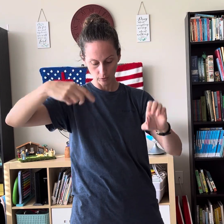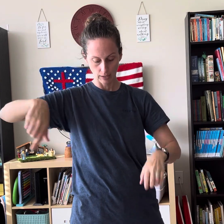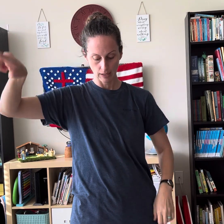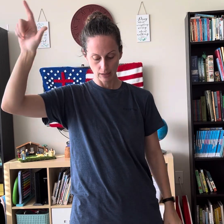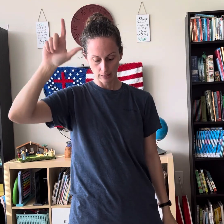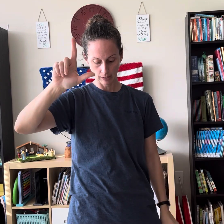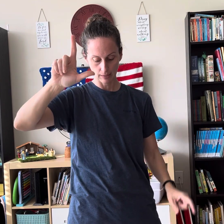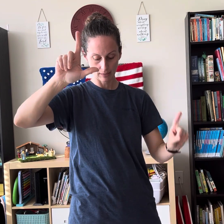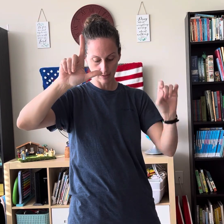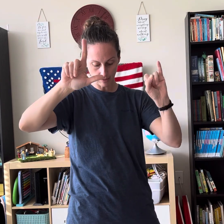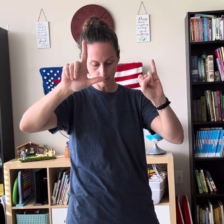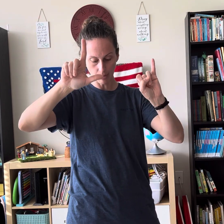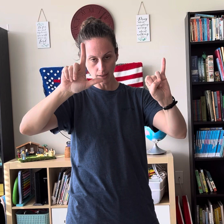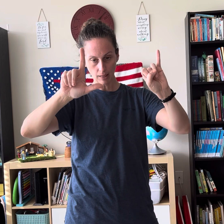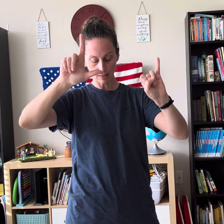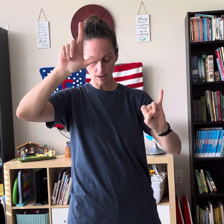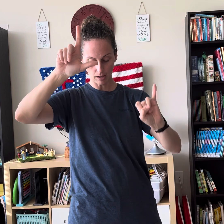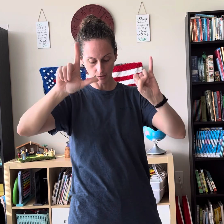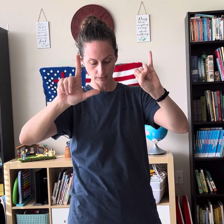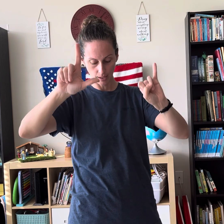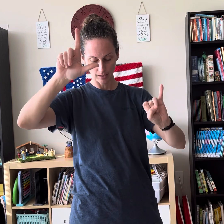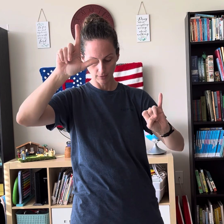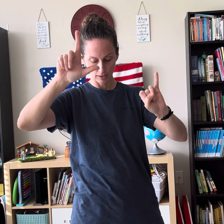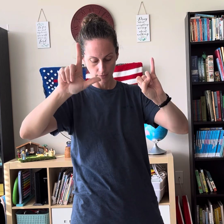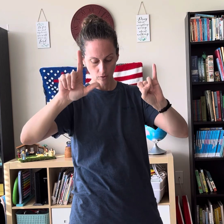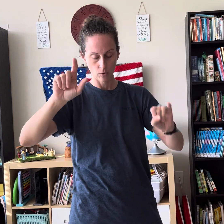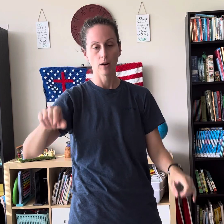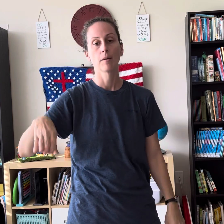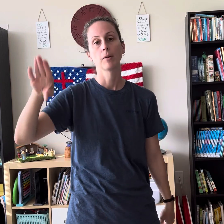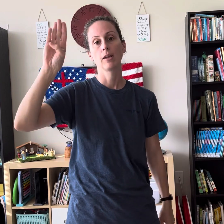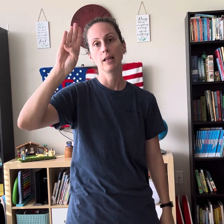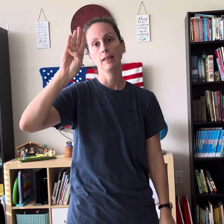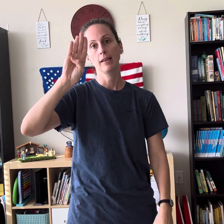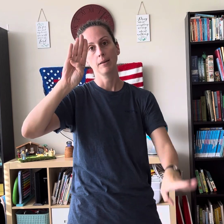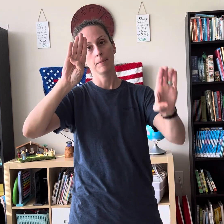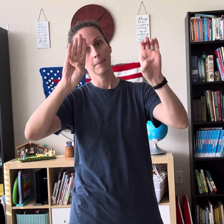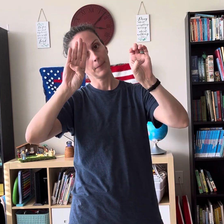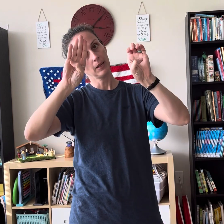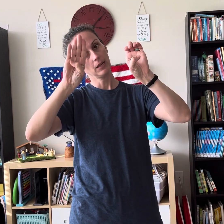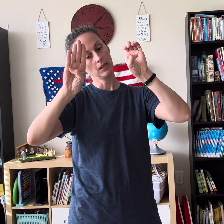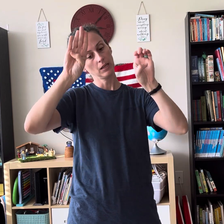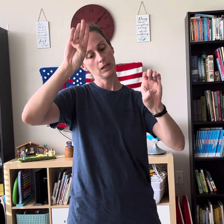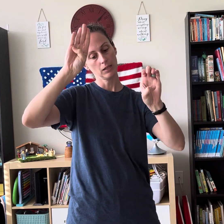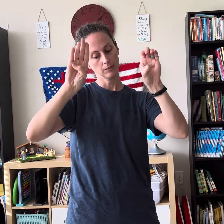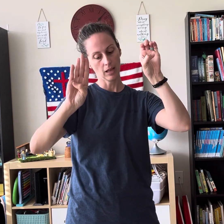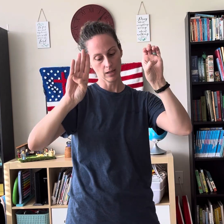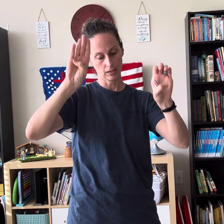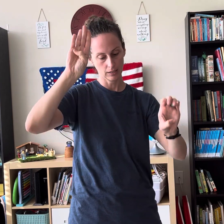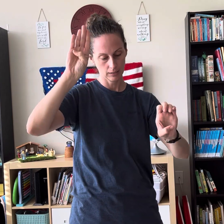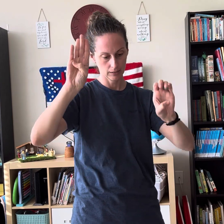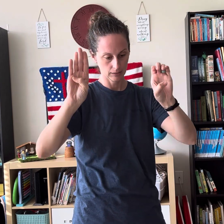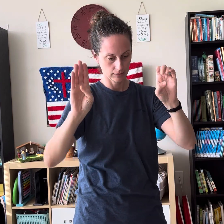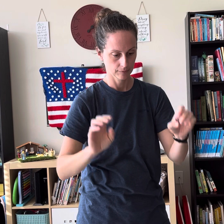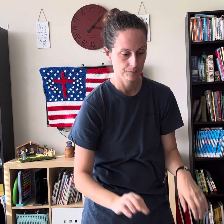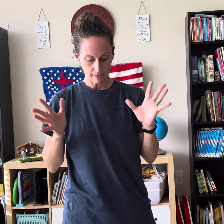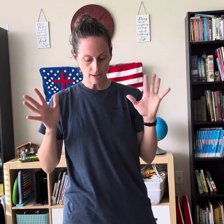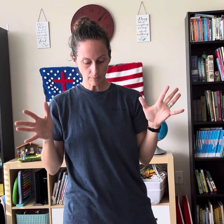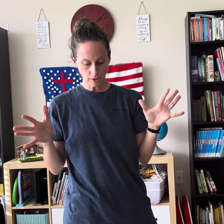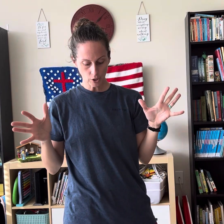3 lithium Li, 7 for beryllium Be, 9. Then we're going to go on